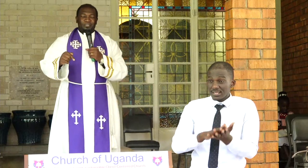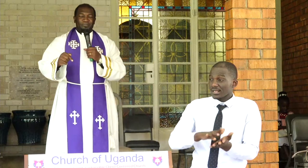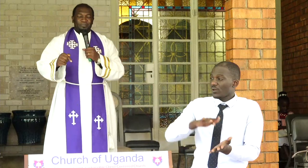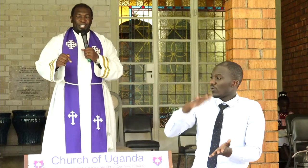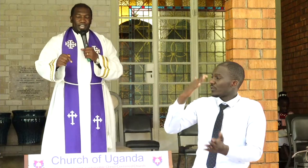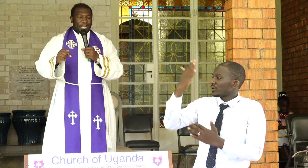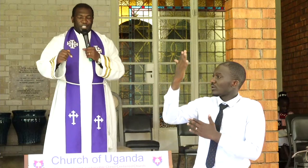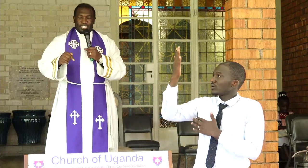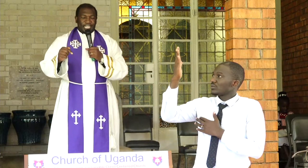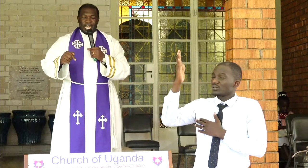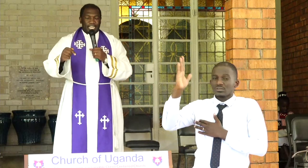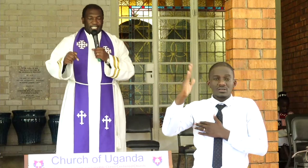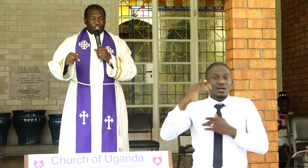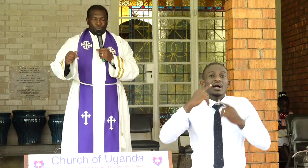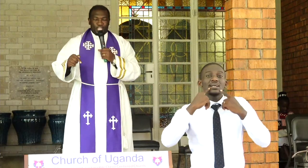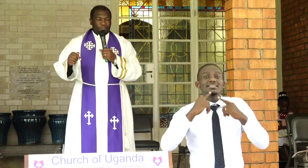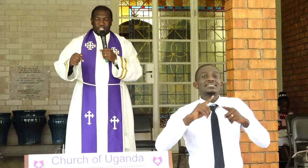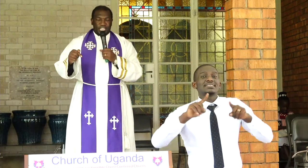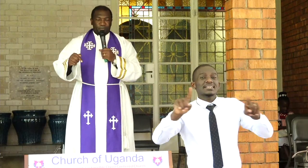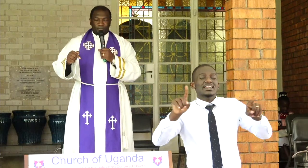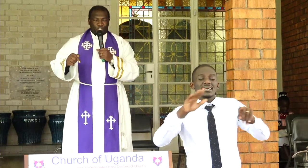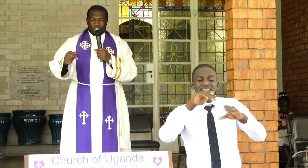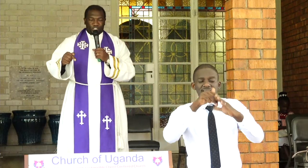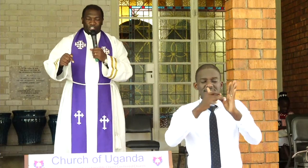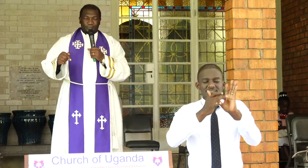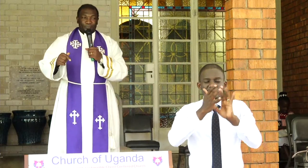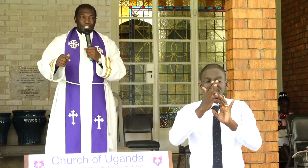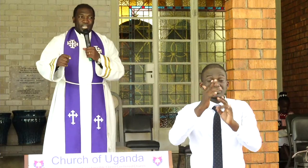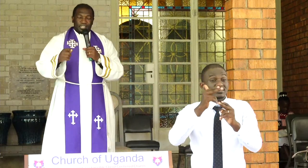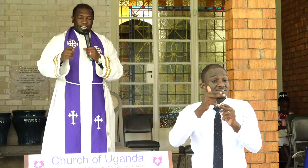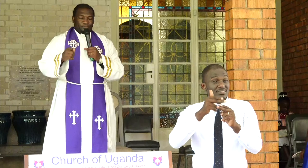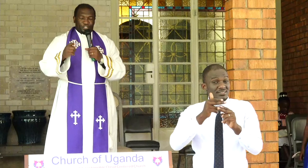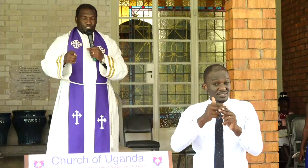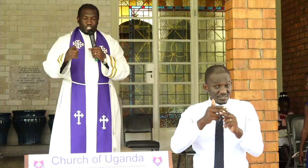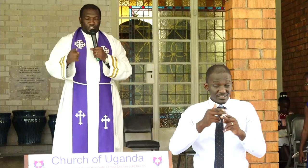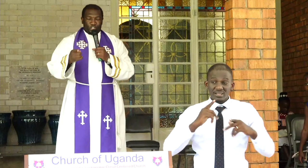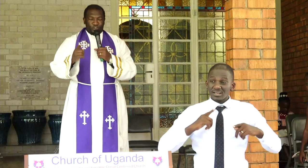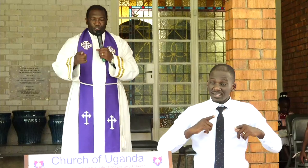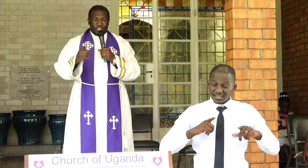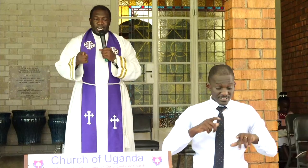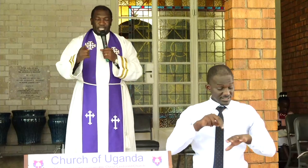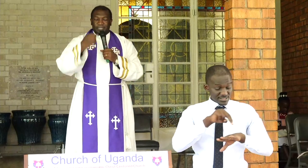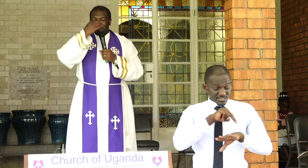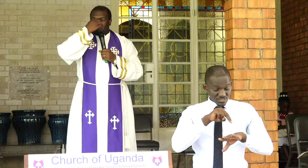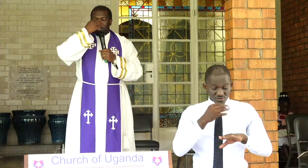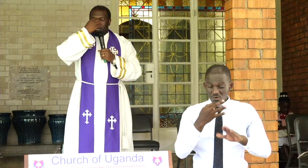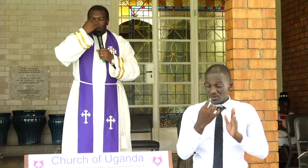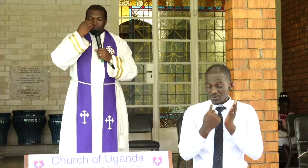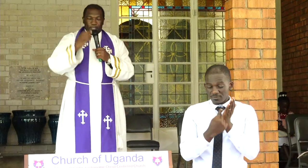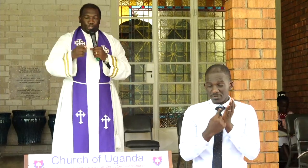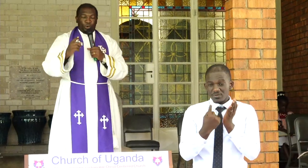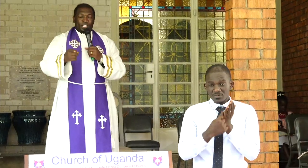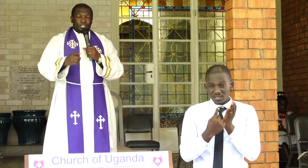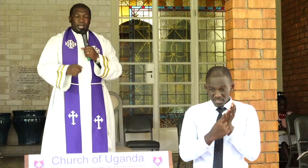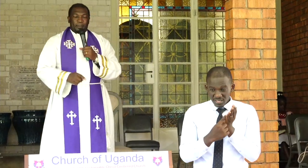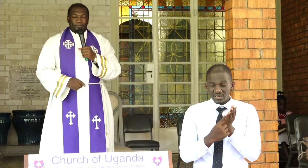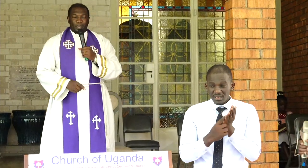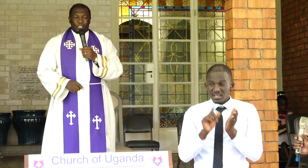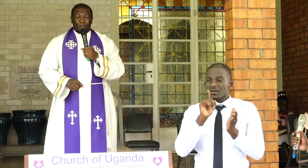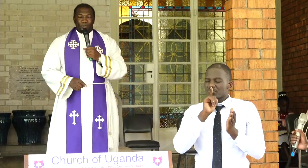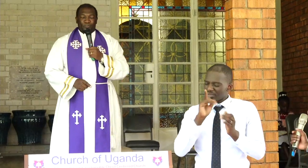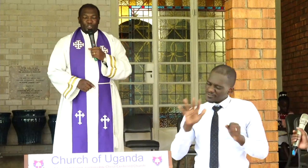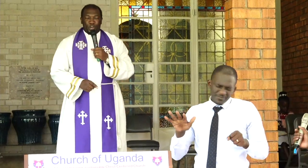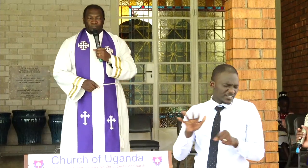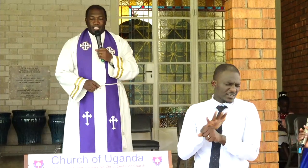Lord. I declare and decree in the name of Jesus, let this nation of Uganda be swallowed up by